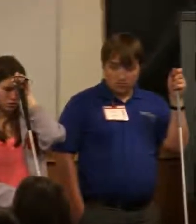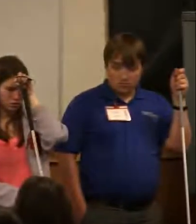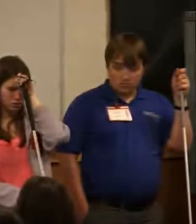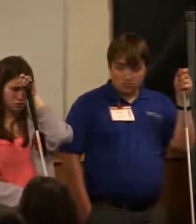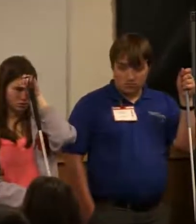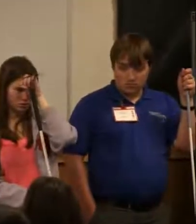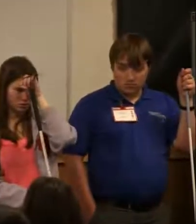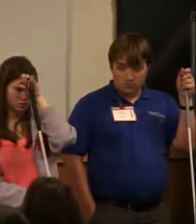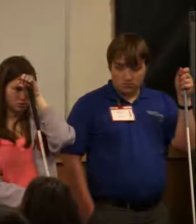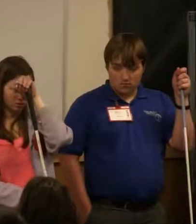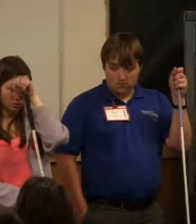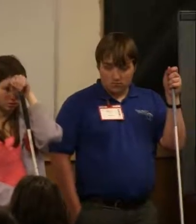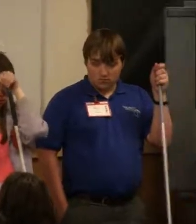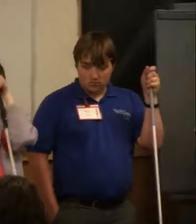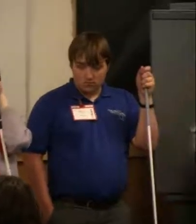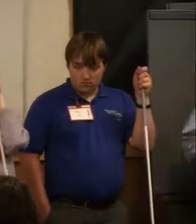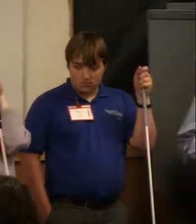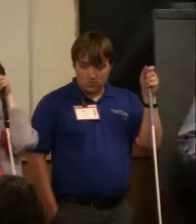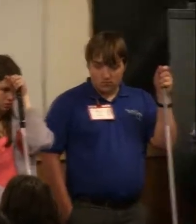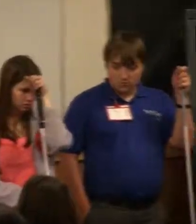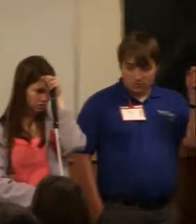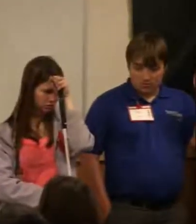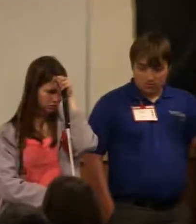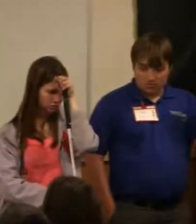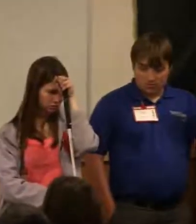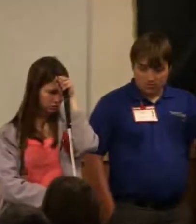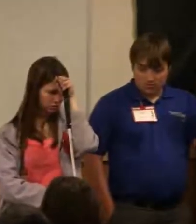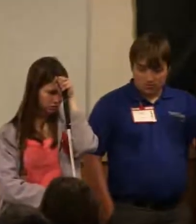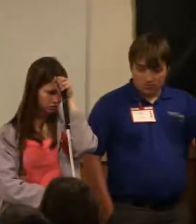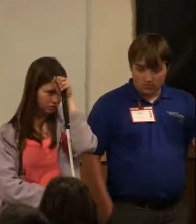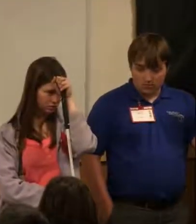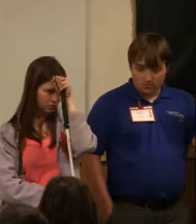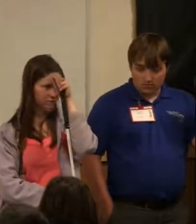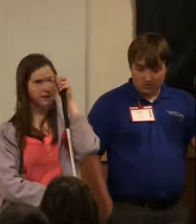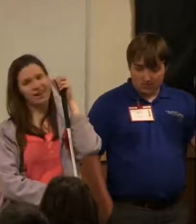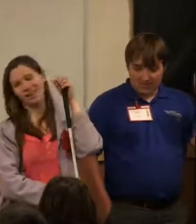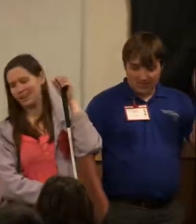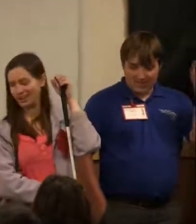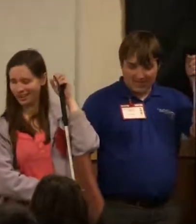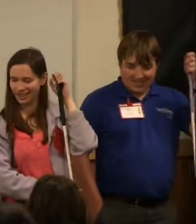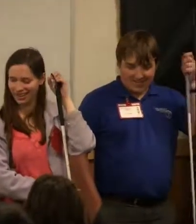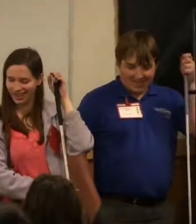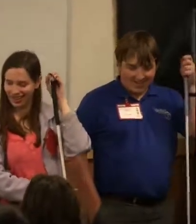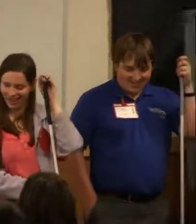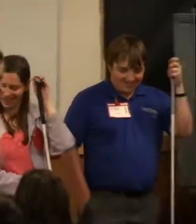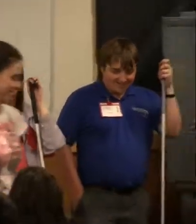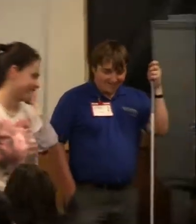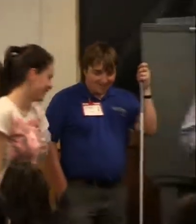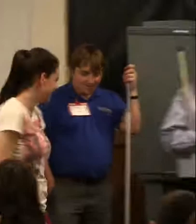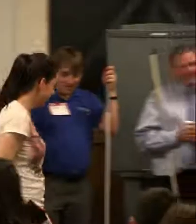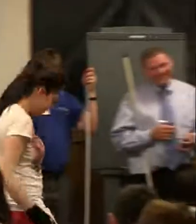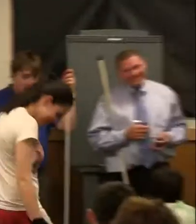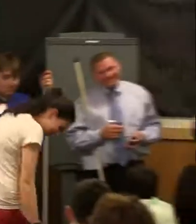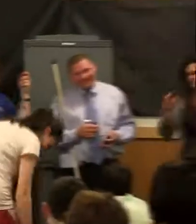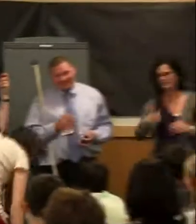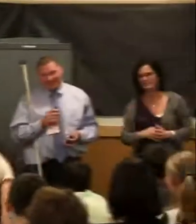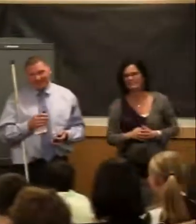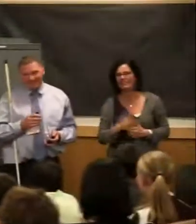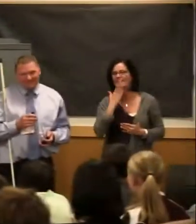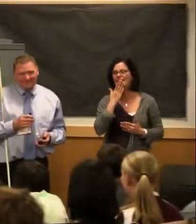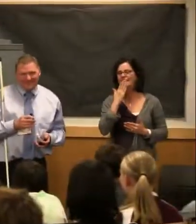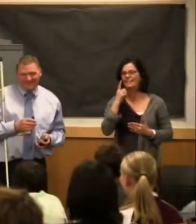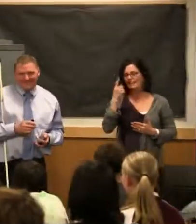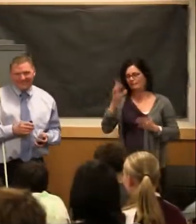And- Oh, she's still going. oh, Try your best to get better with the Braille skills. thank you very much. Yes, thanks